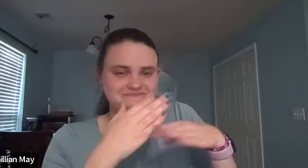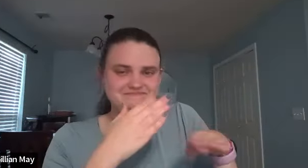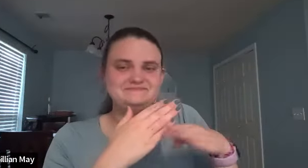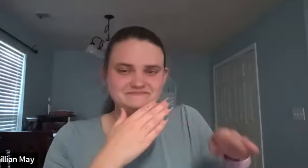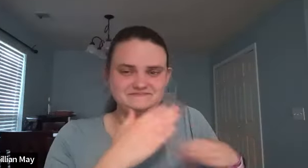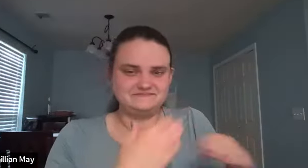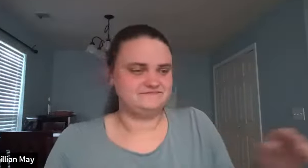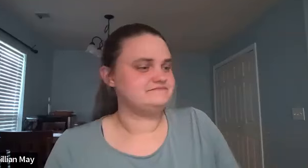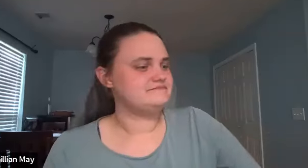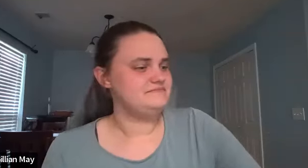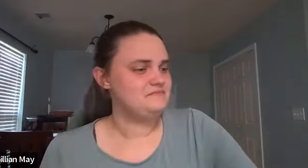Mm-hmm.